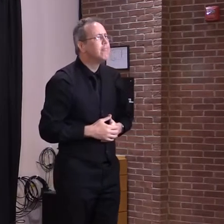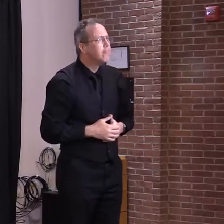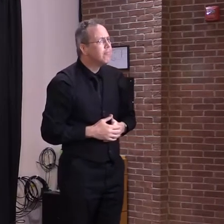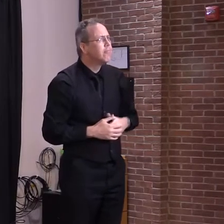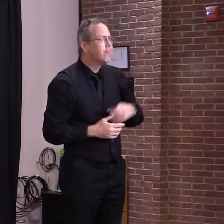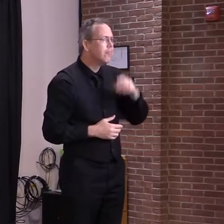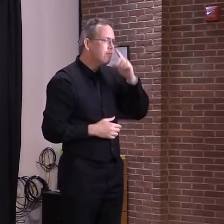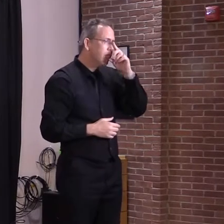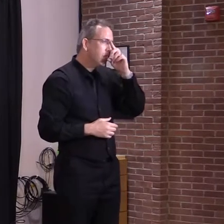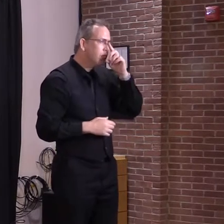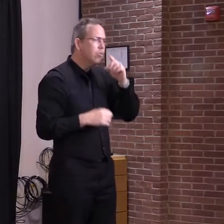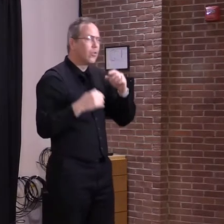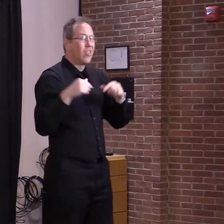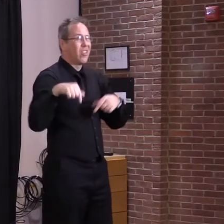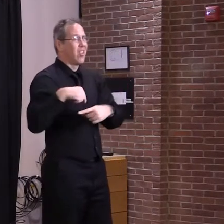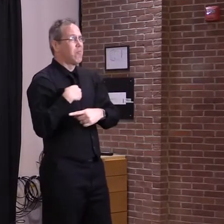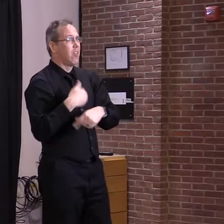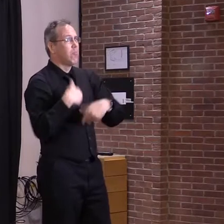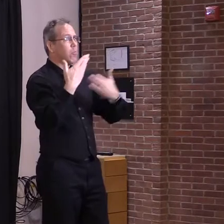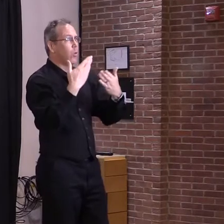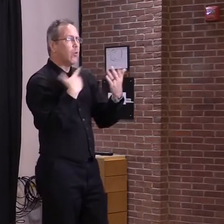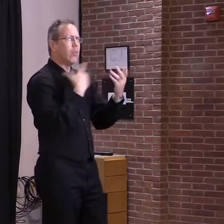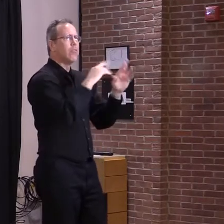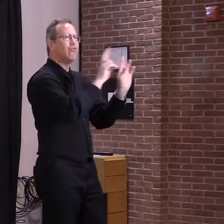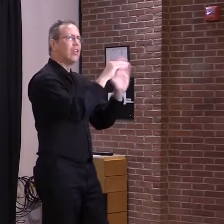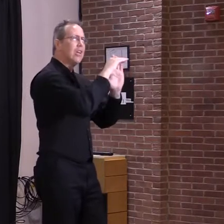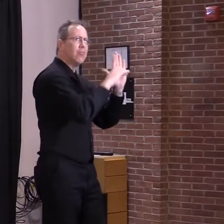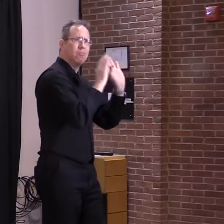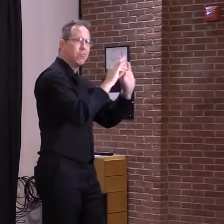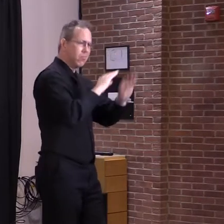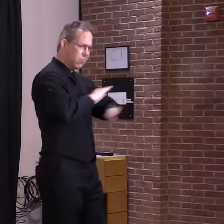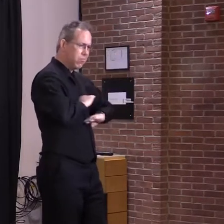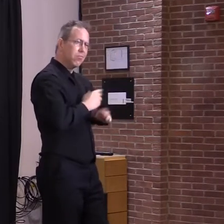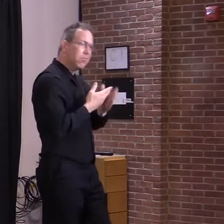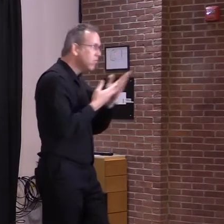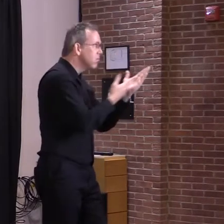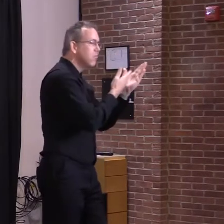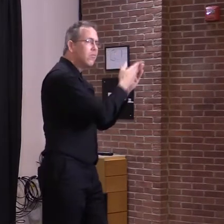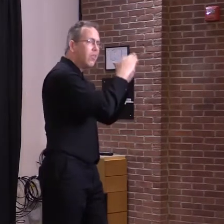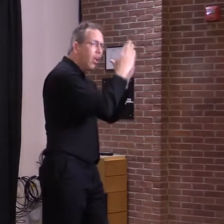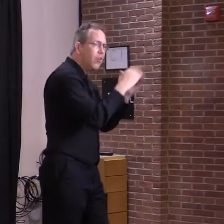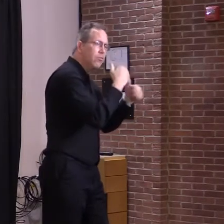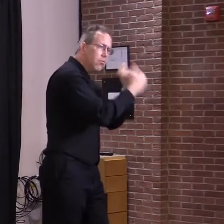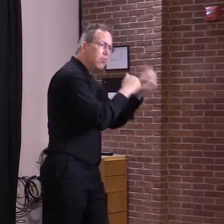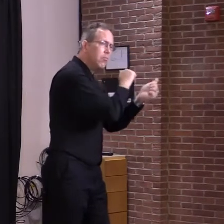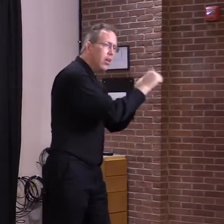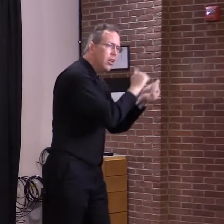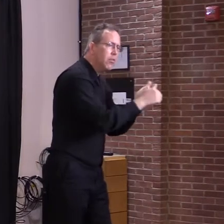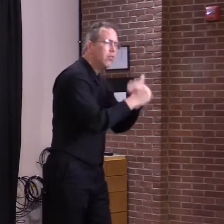proposals, and because I'm not sure that we can count on them.